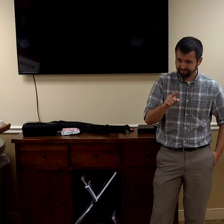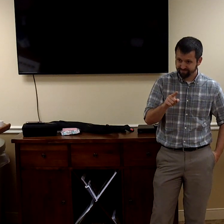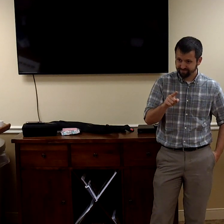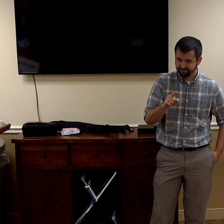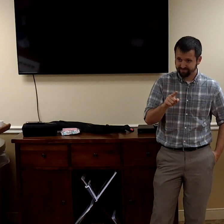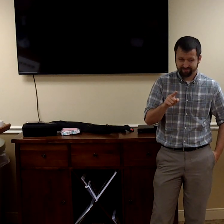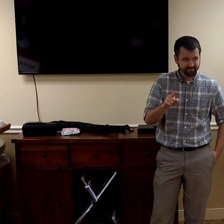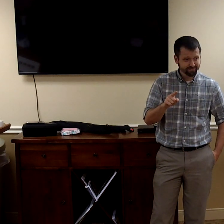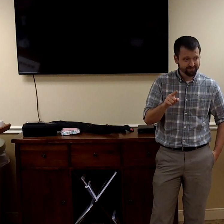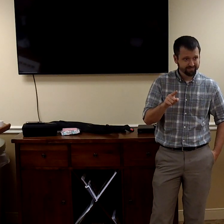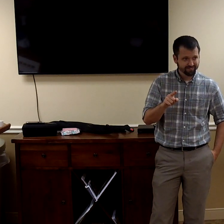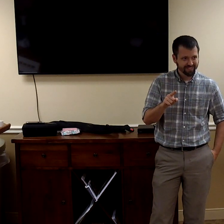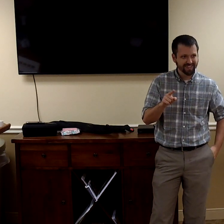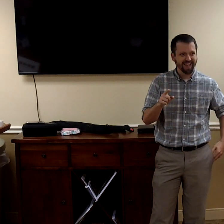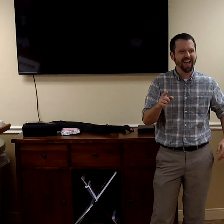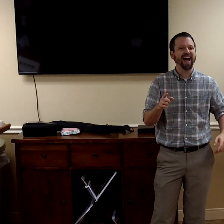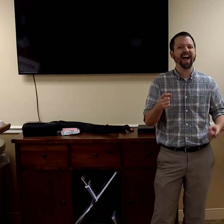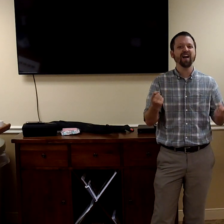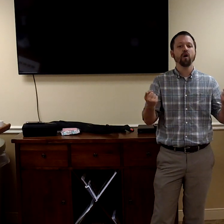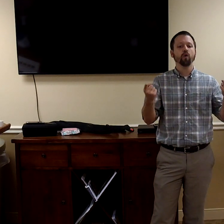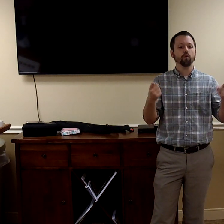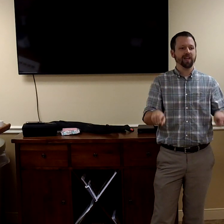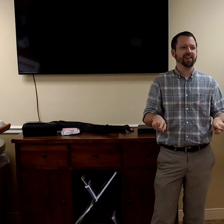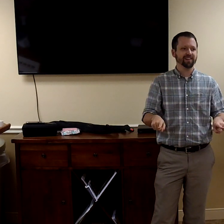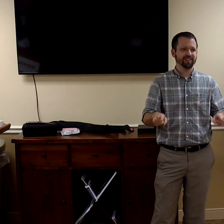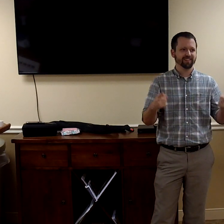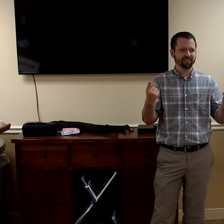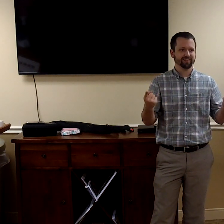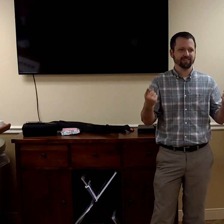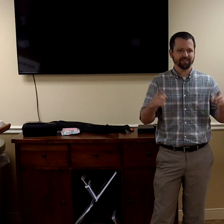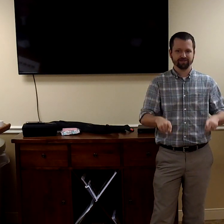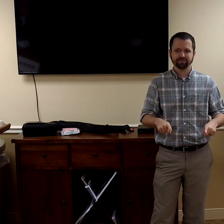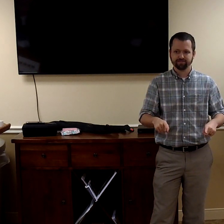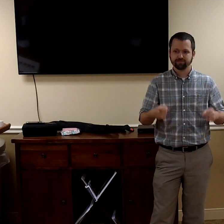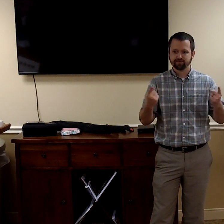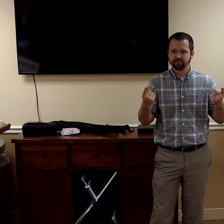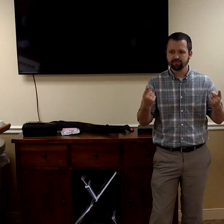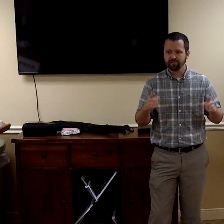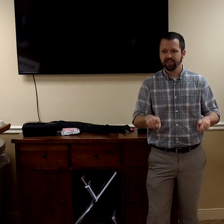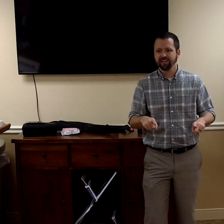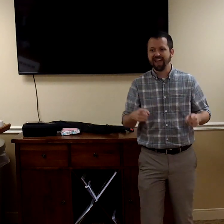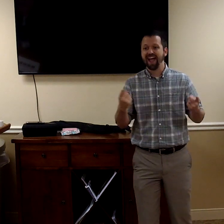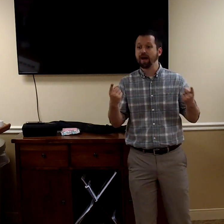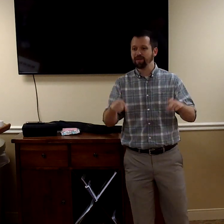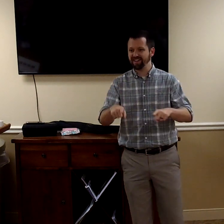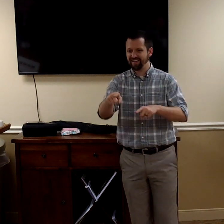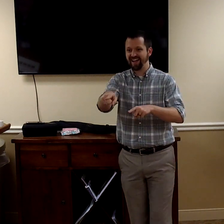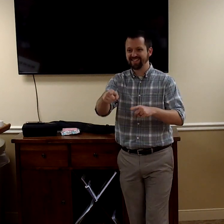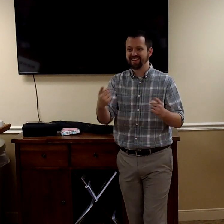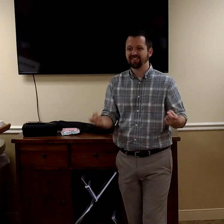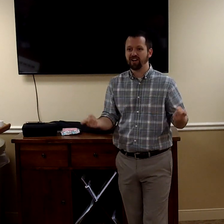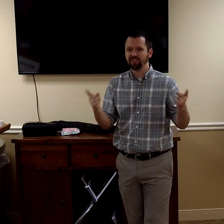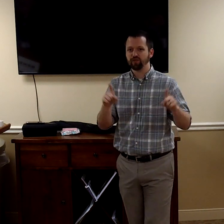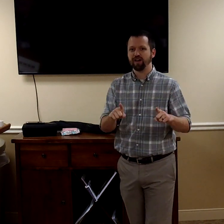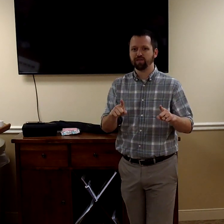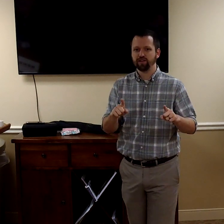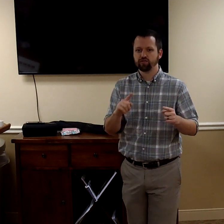I barely remember that one. When. Happened. Yeah, happened. Yes, it is also often